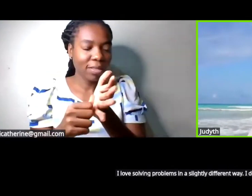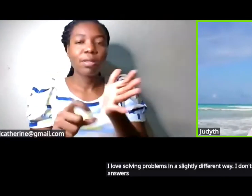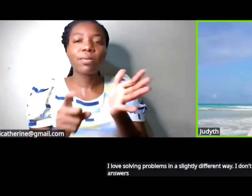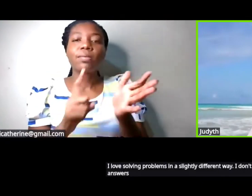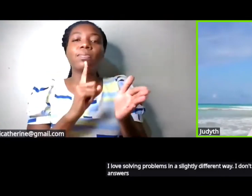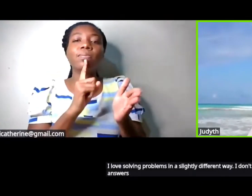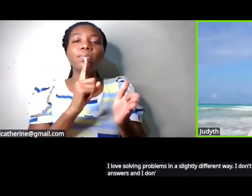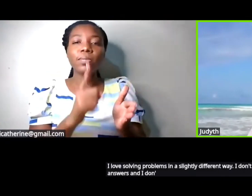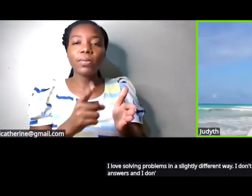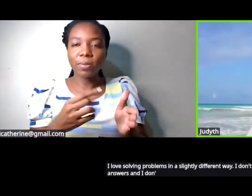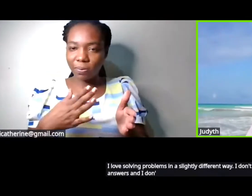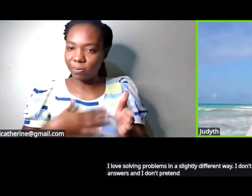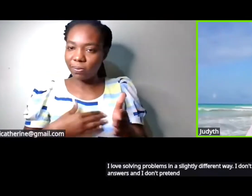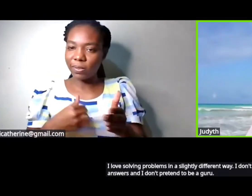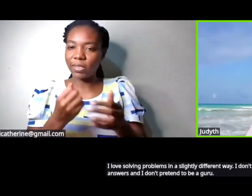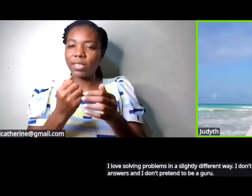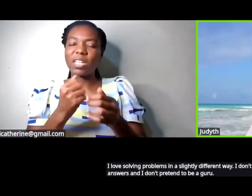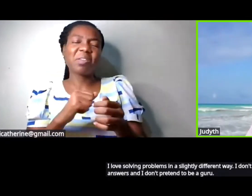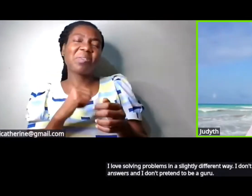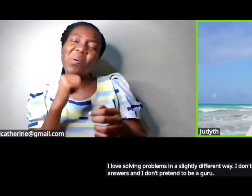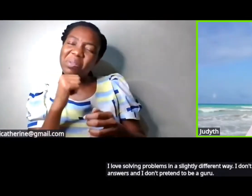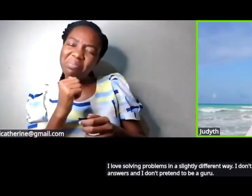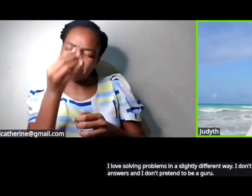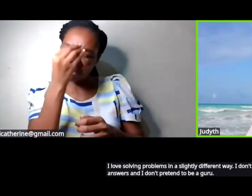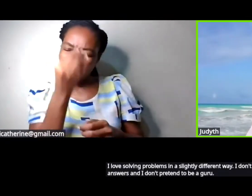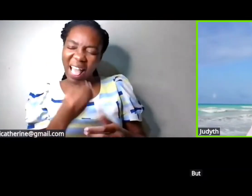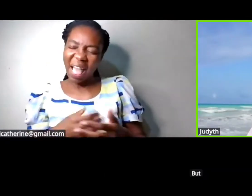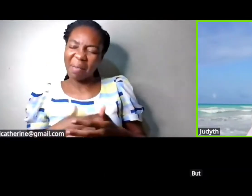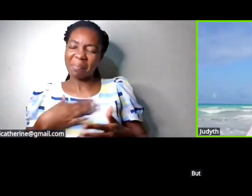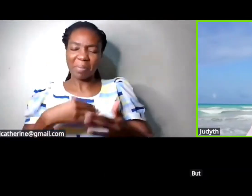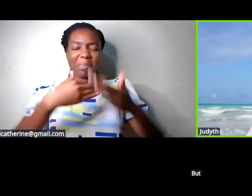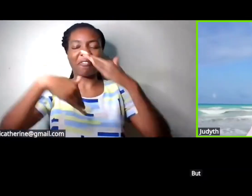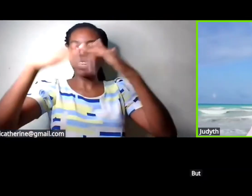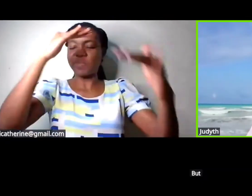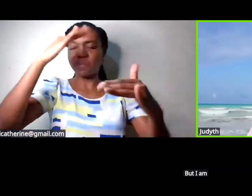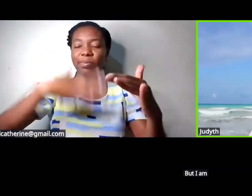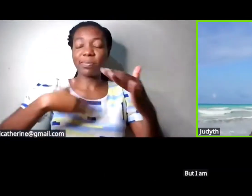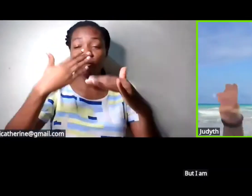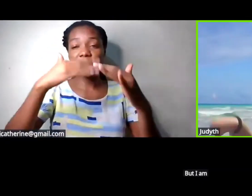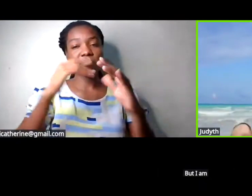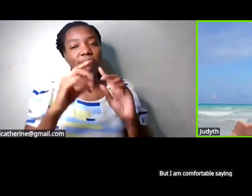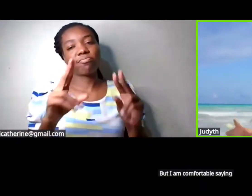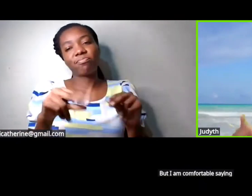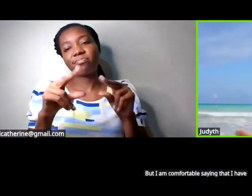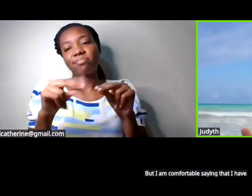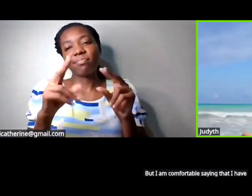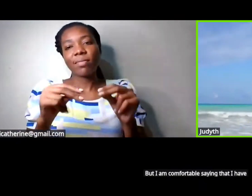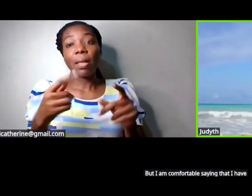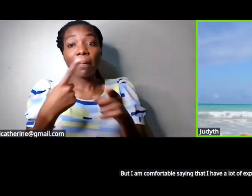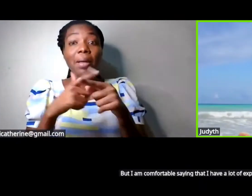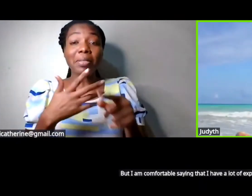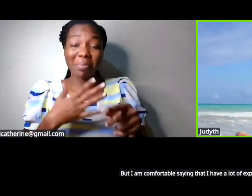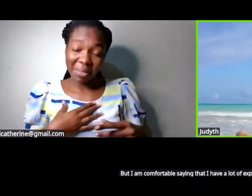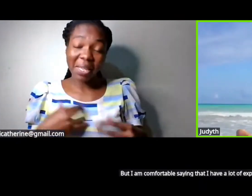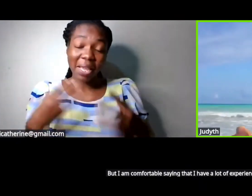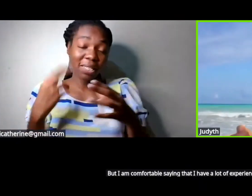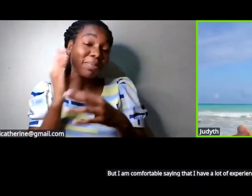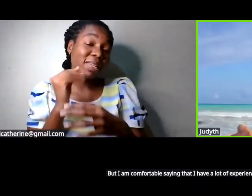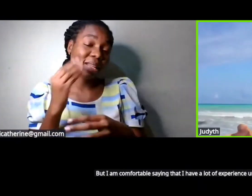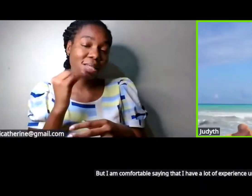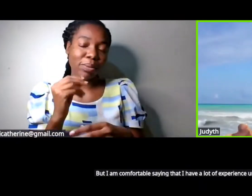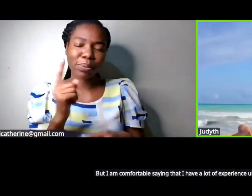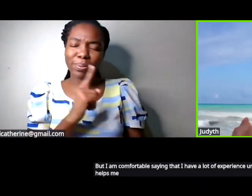don't pretend to be a guru, but I am comfortable saying that I have a lot of experience under my belt that helps me